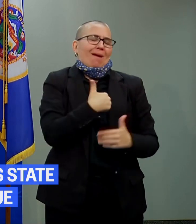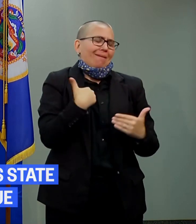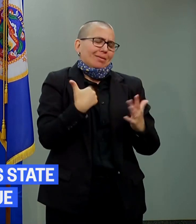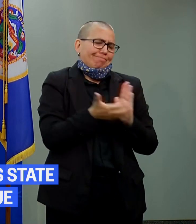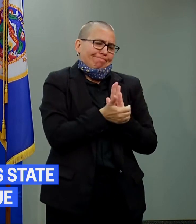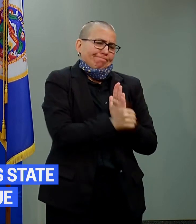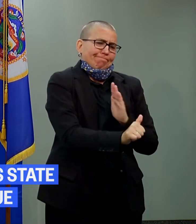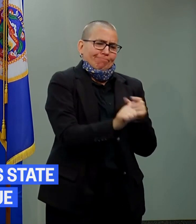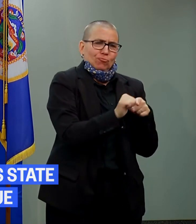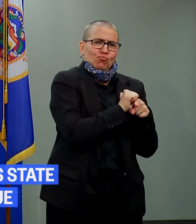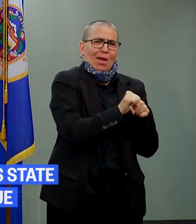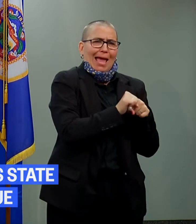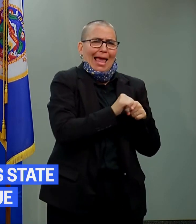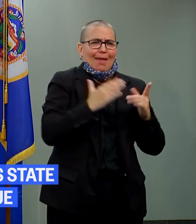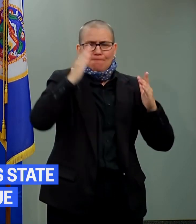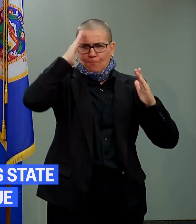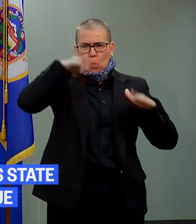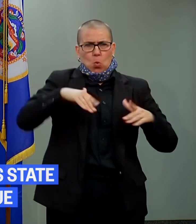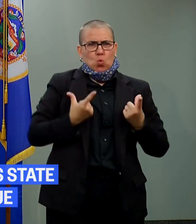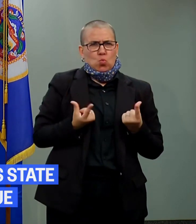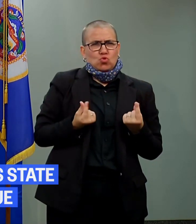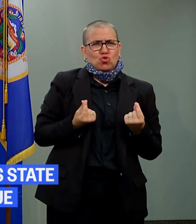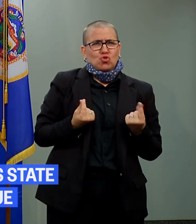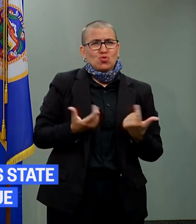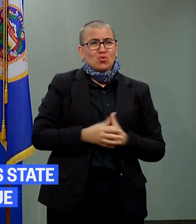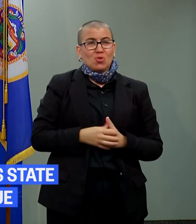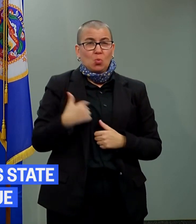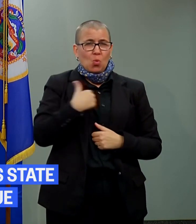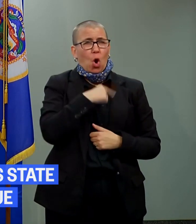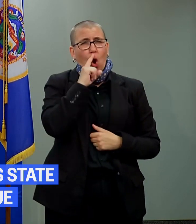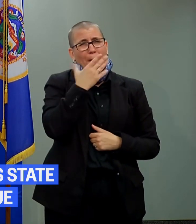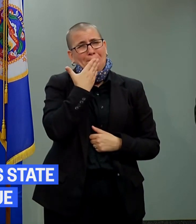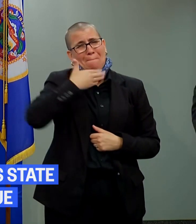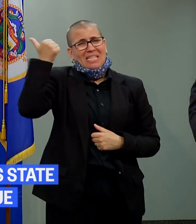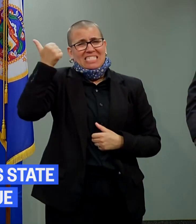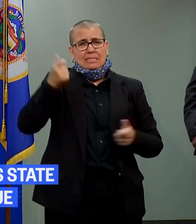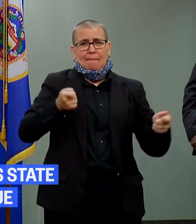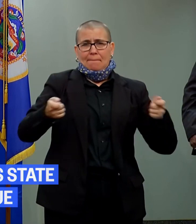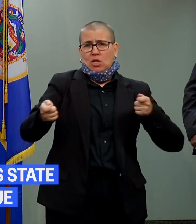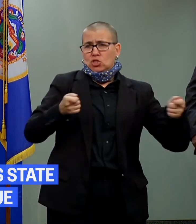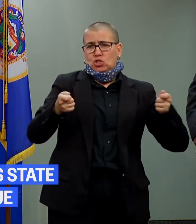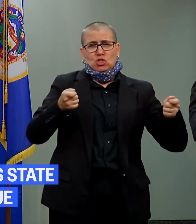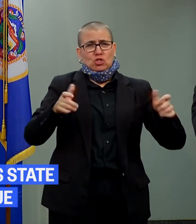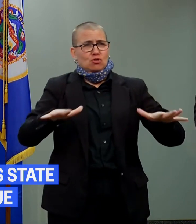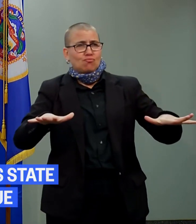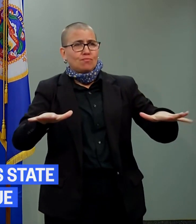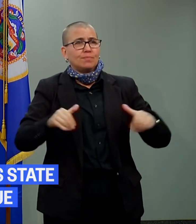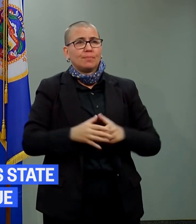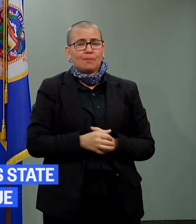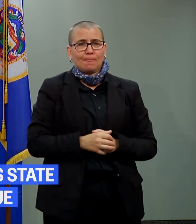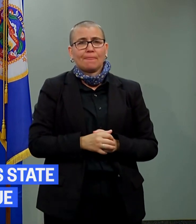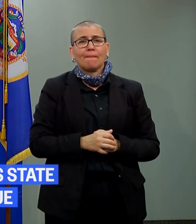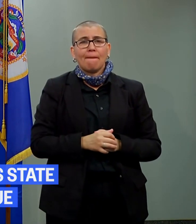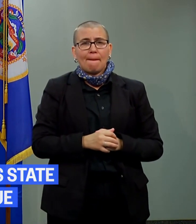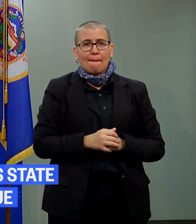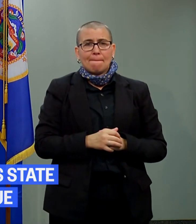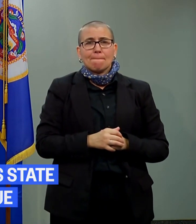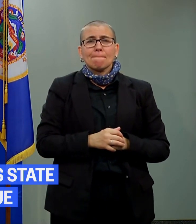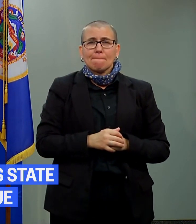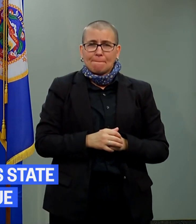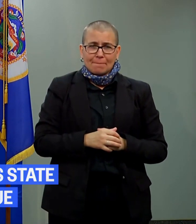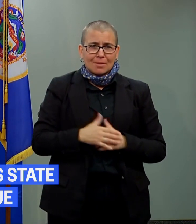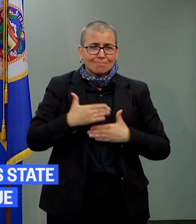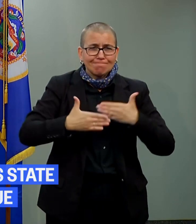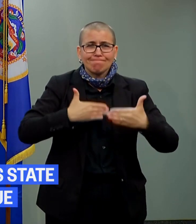across the country. We have some of the best, I believe, field force commanders in the nation. We follow best practices, we train, and we have